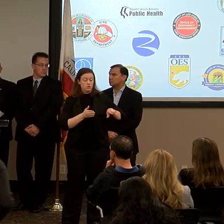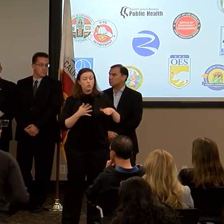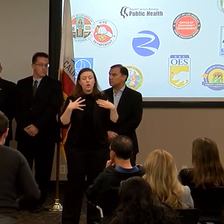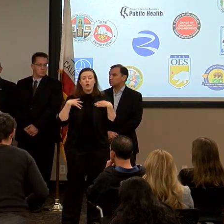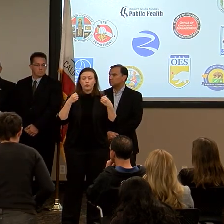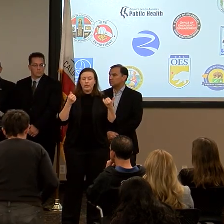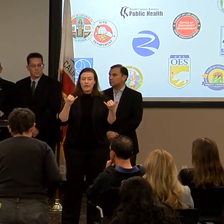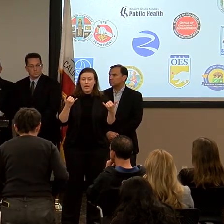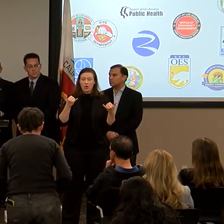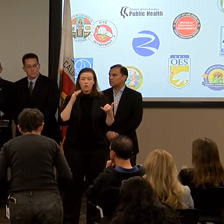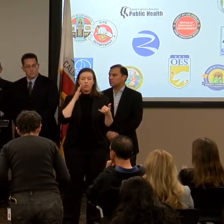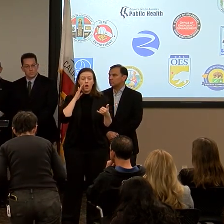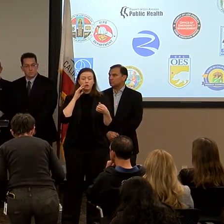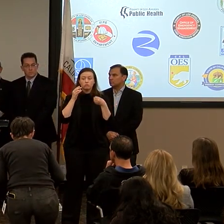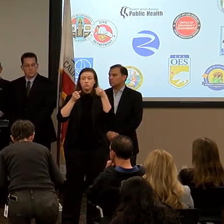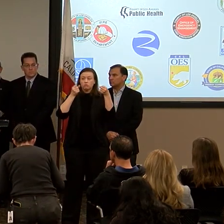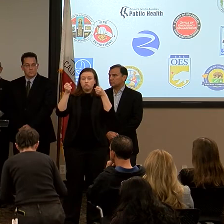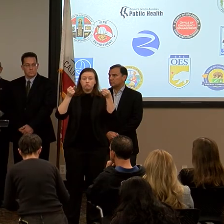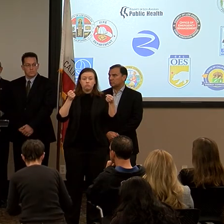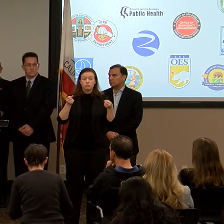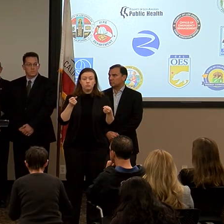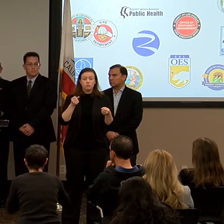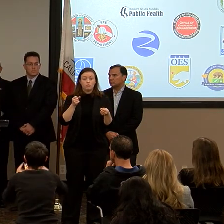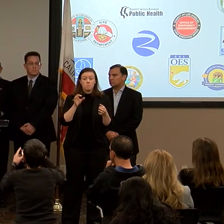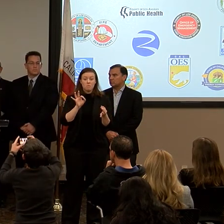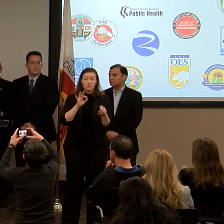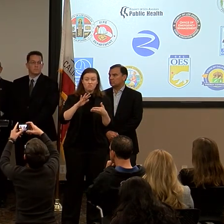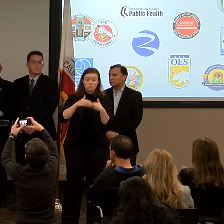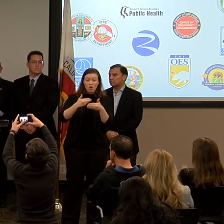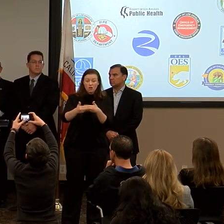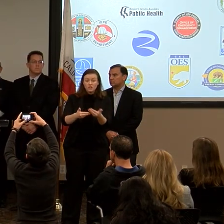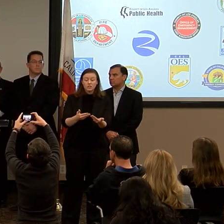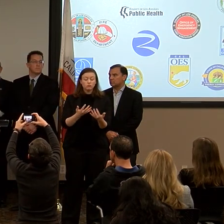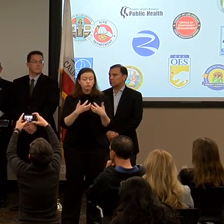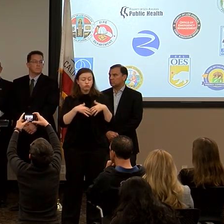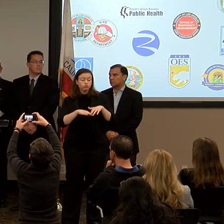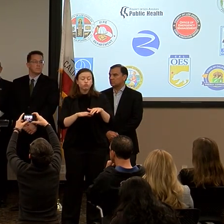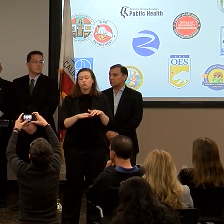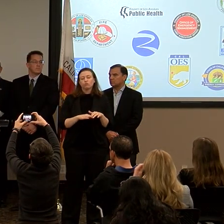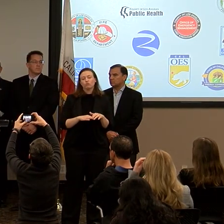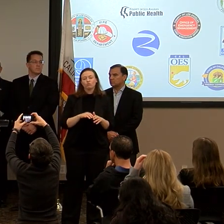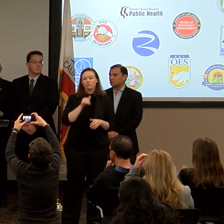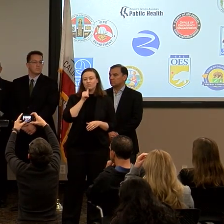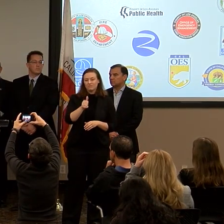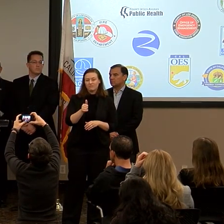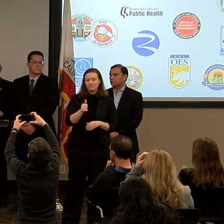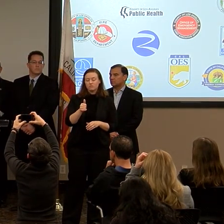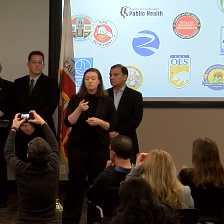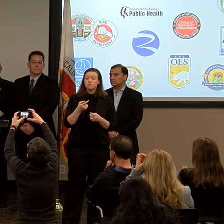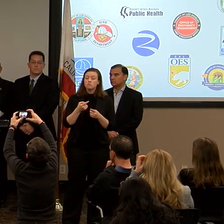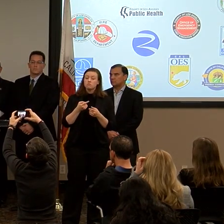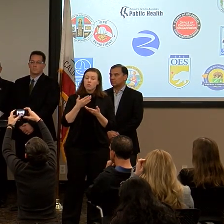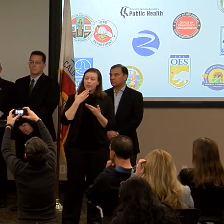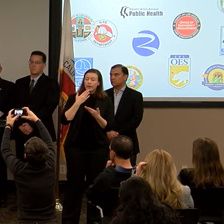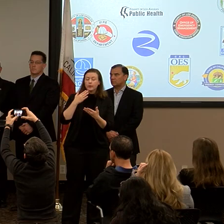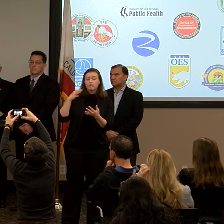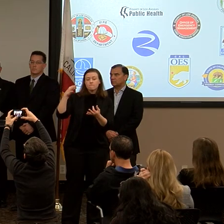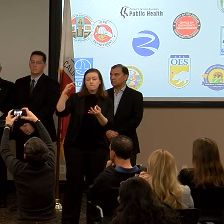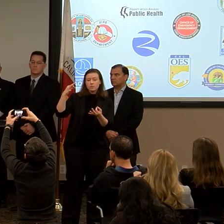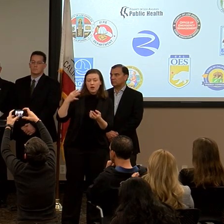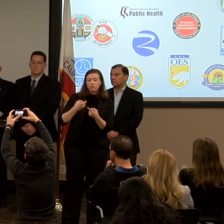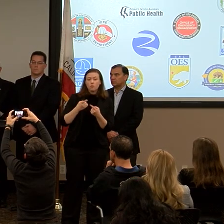this relocation effort was not a perfect process. And thanks to the feedback of many residents, we continuously work